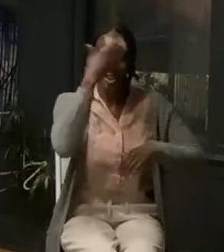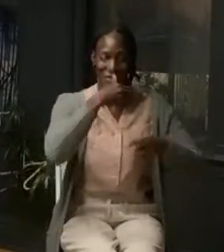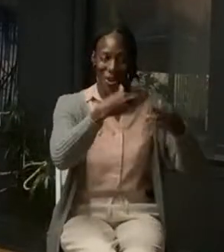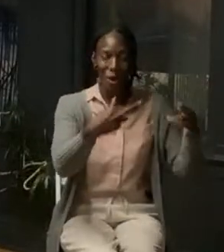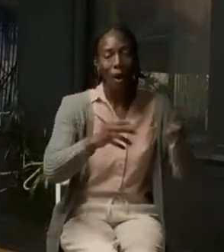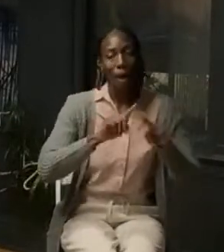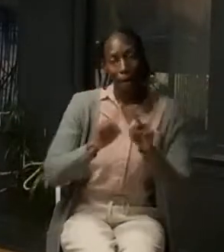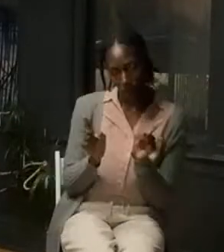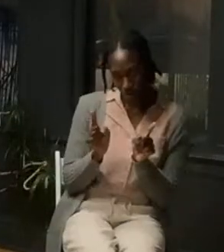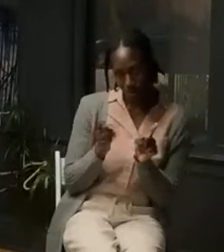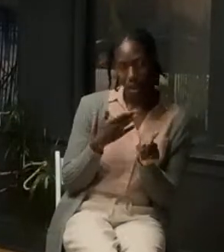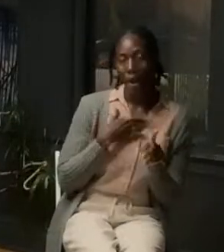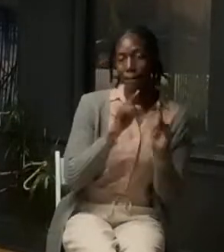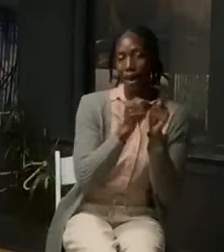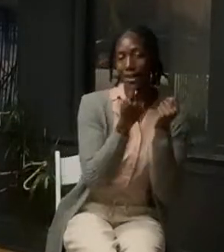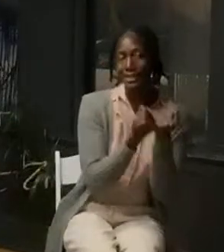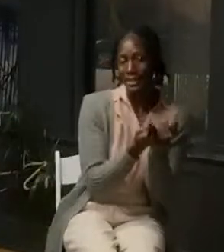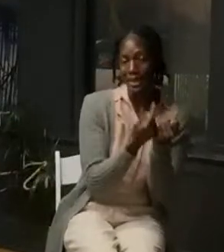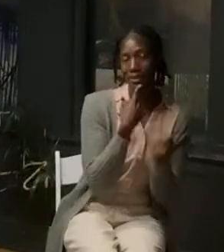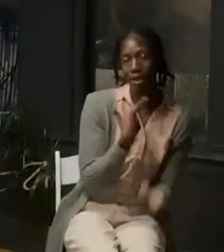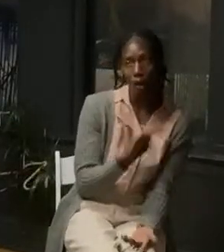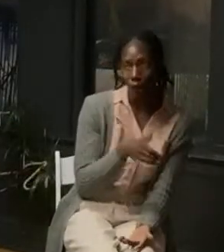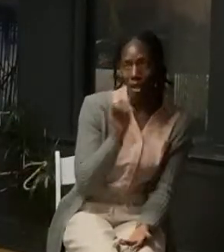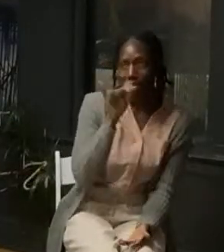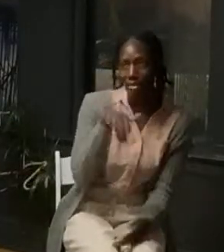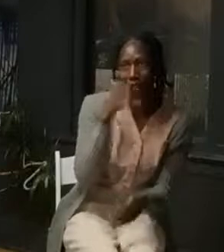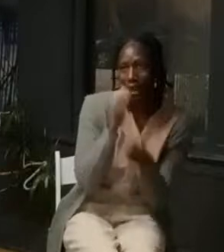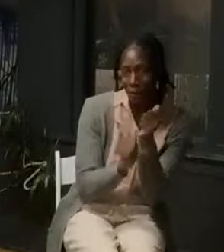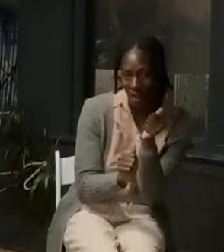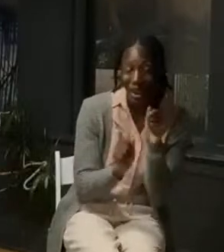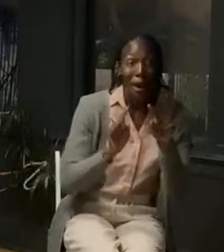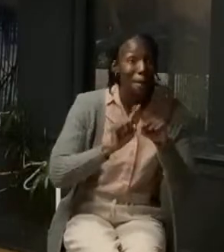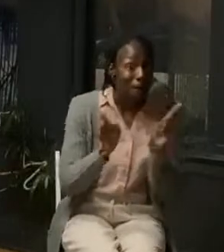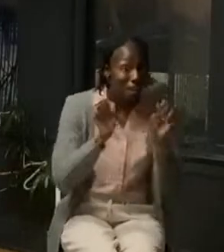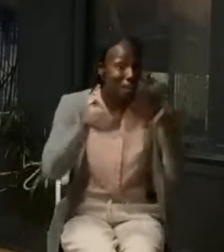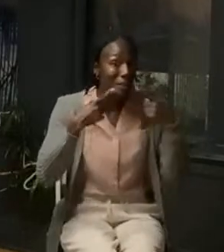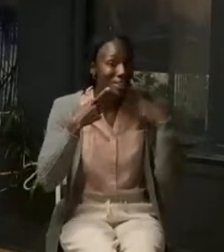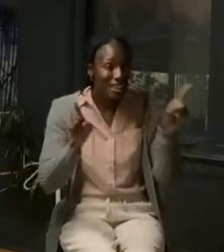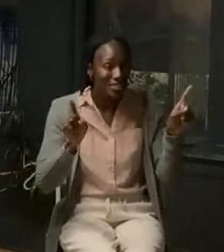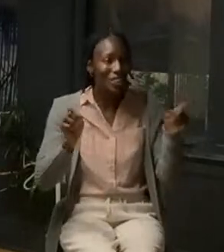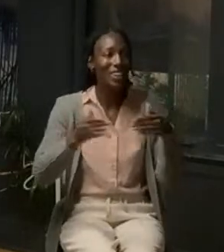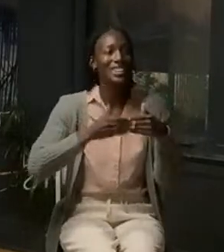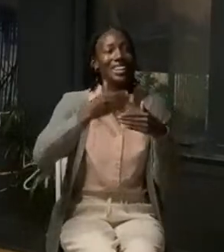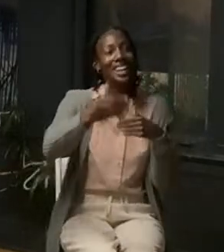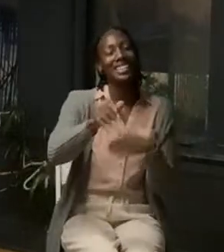say, mean, but effective. And then I don't do it. Tara Humphrey.